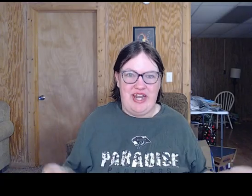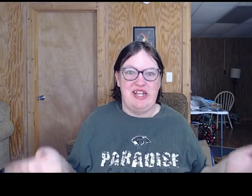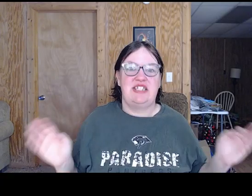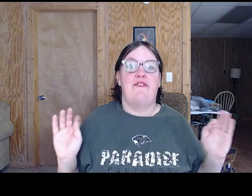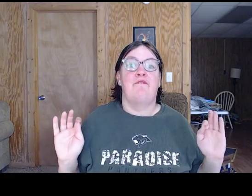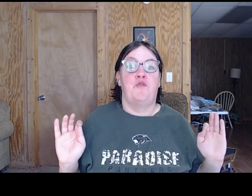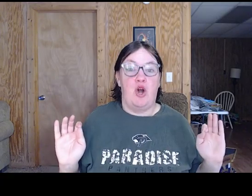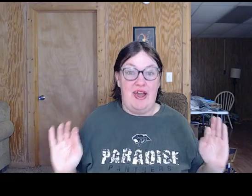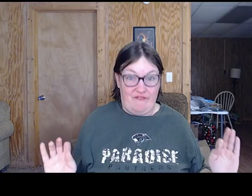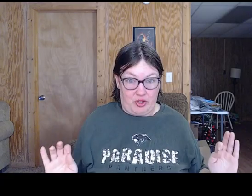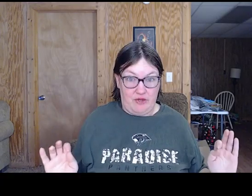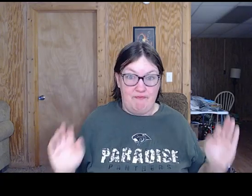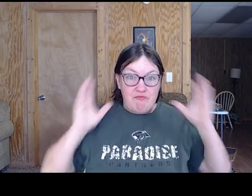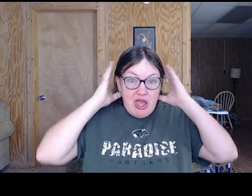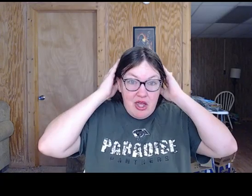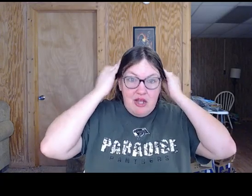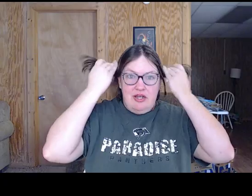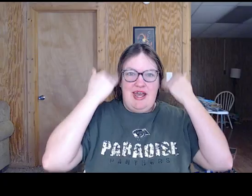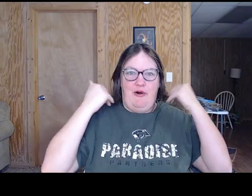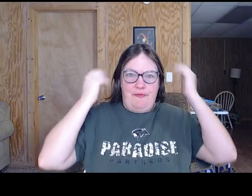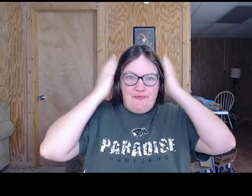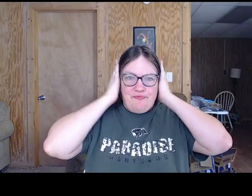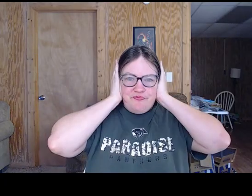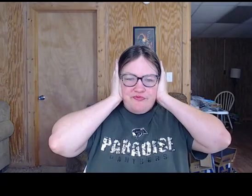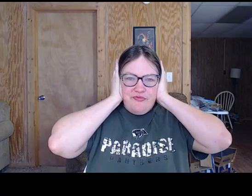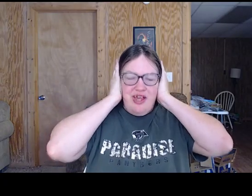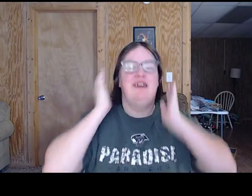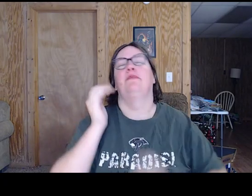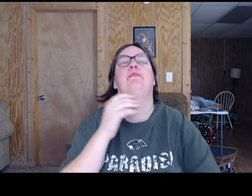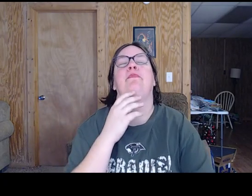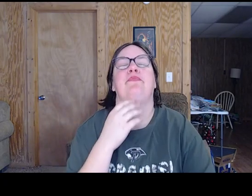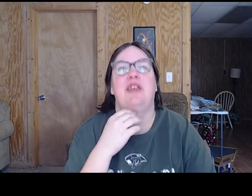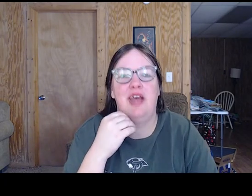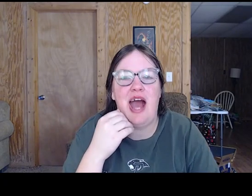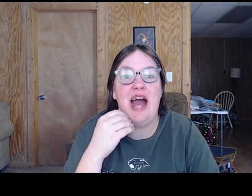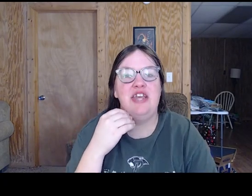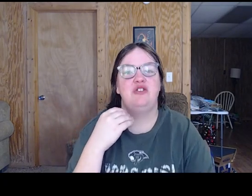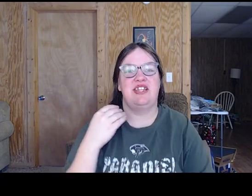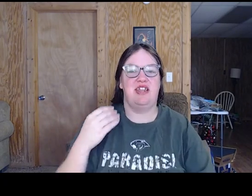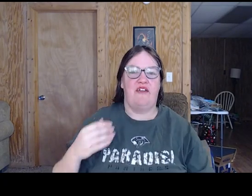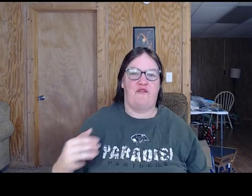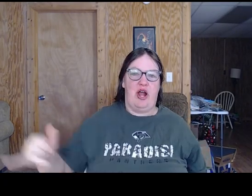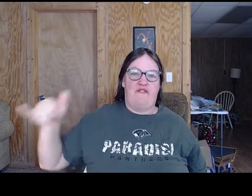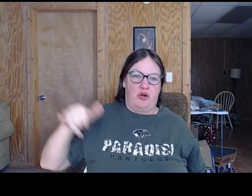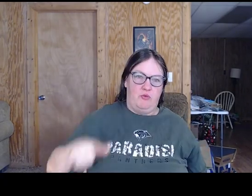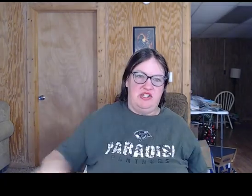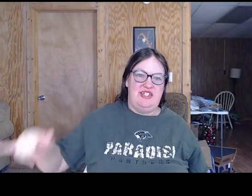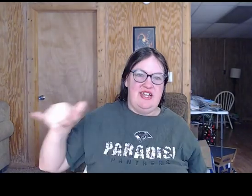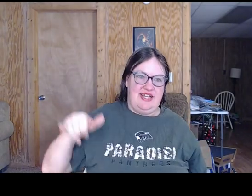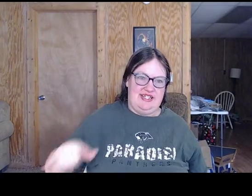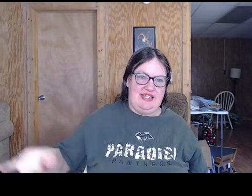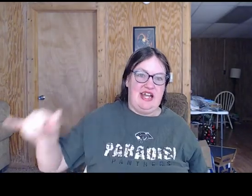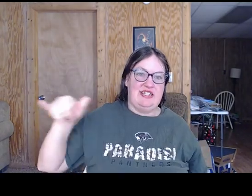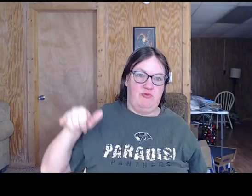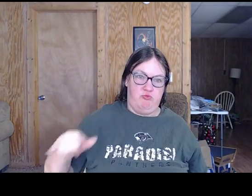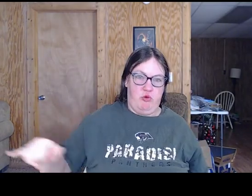it's forever. Now, um, I used to think forever was this. That's what I